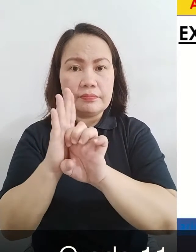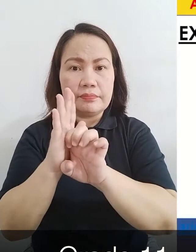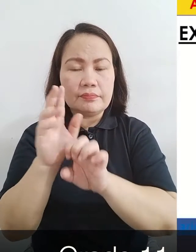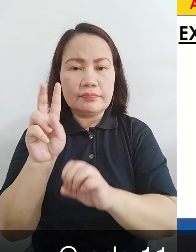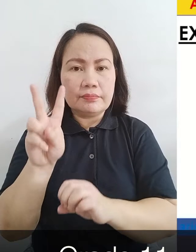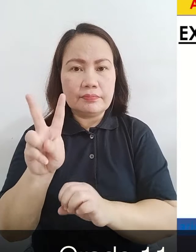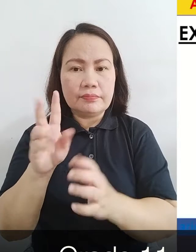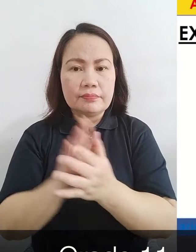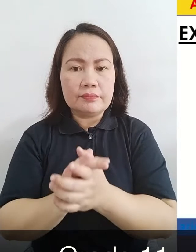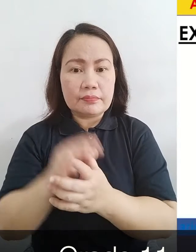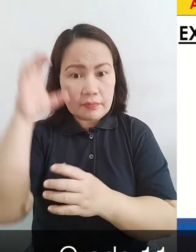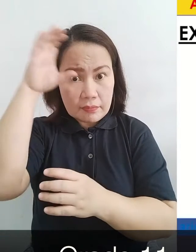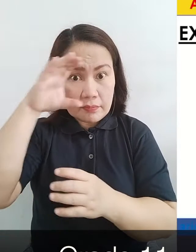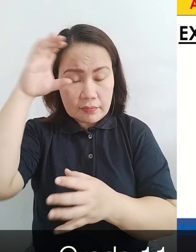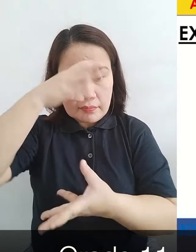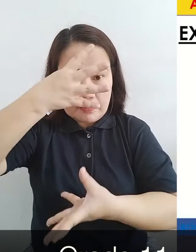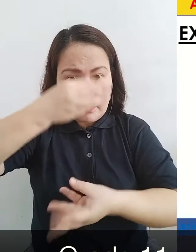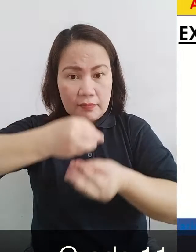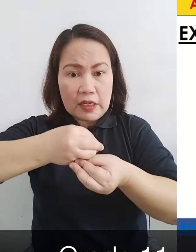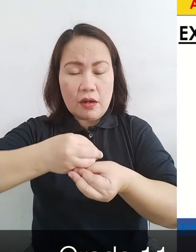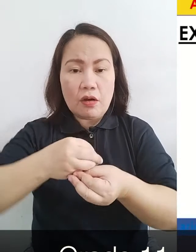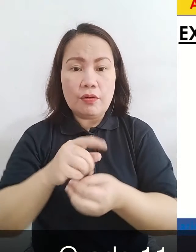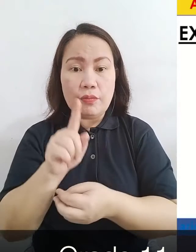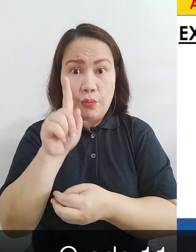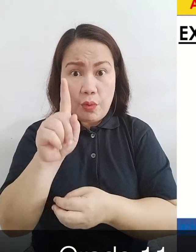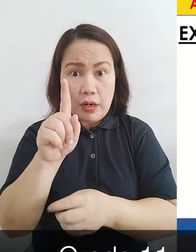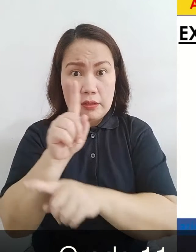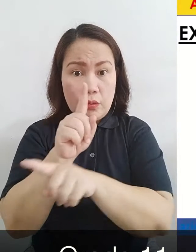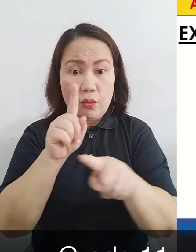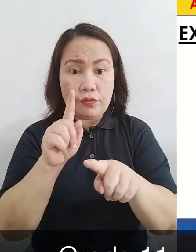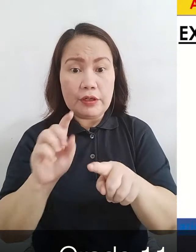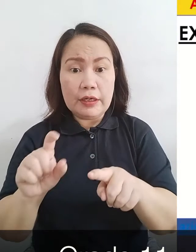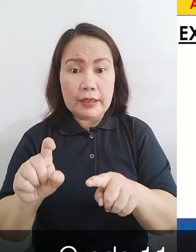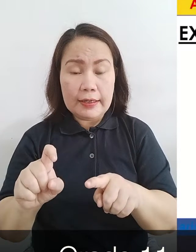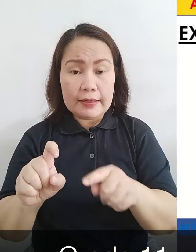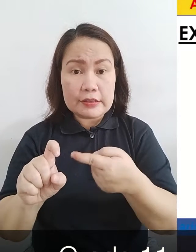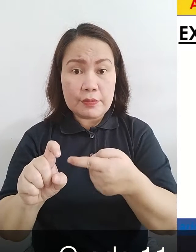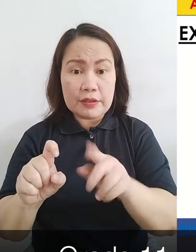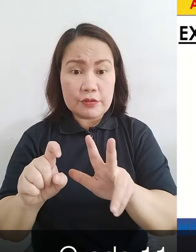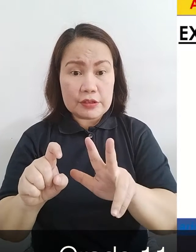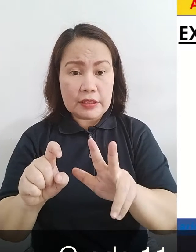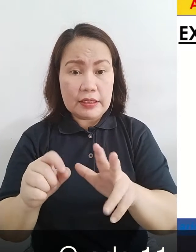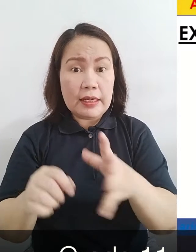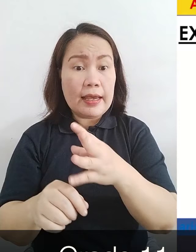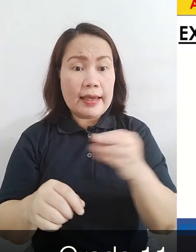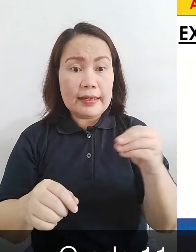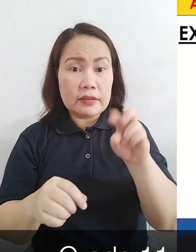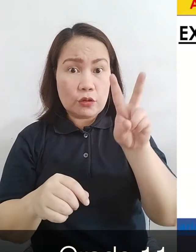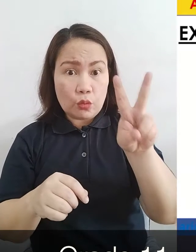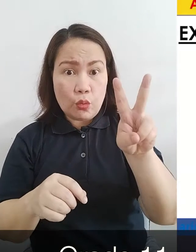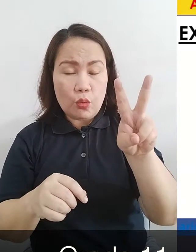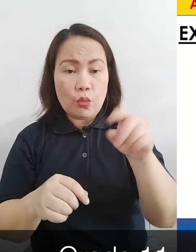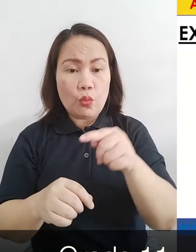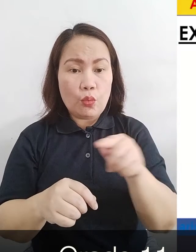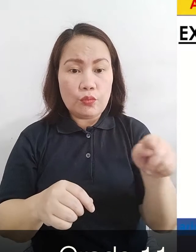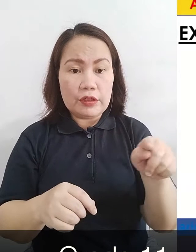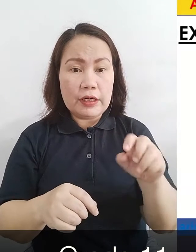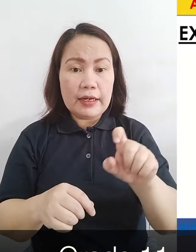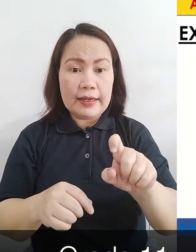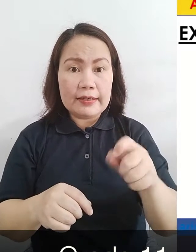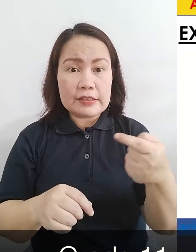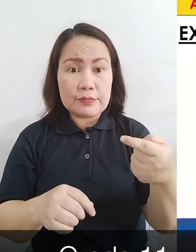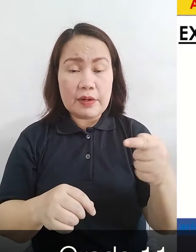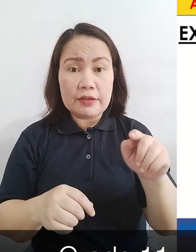Susunod na halimbawa, find the sum of 1/x minus 3 and 2/x minus 5. Ano kaya